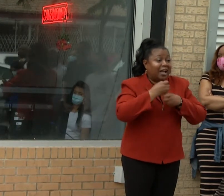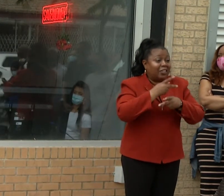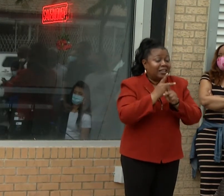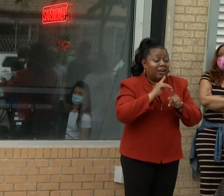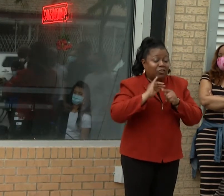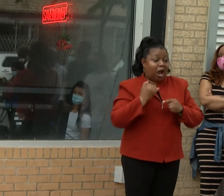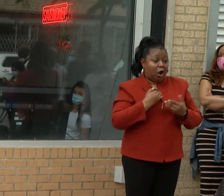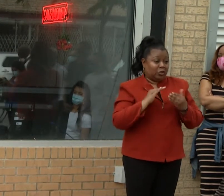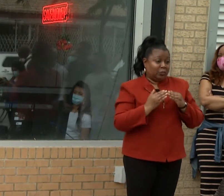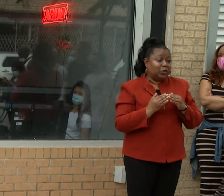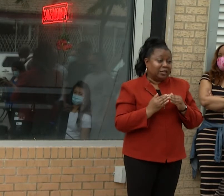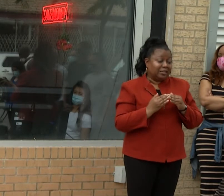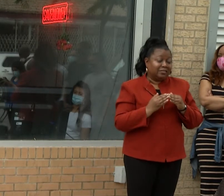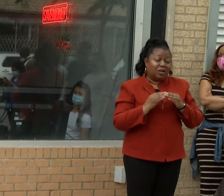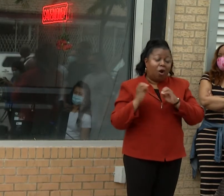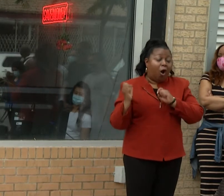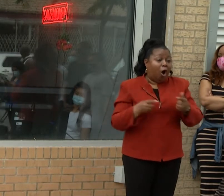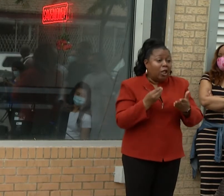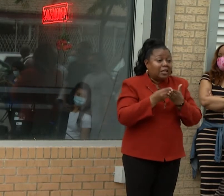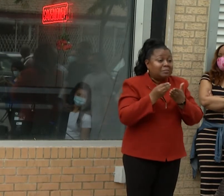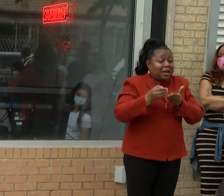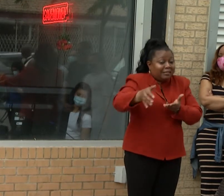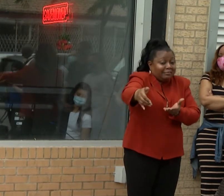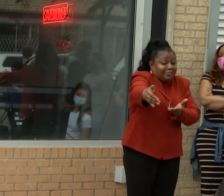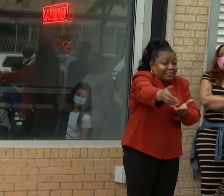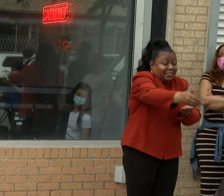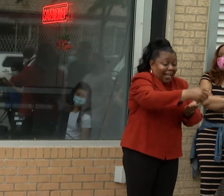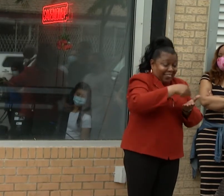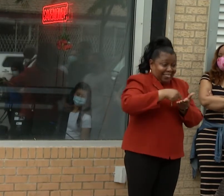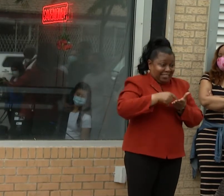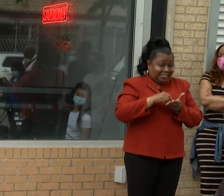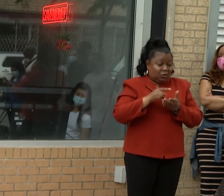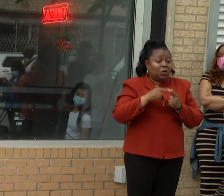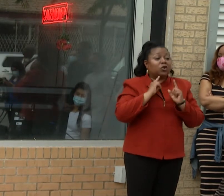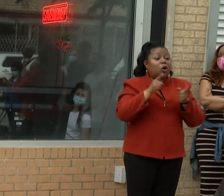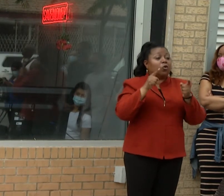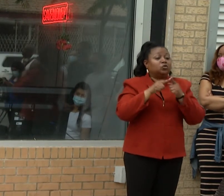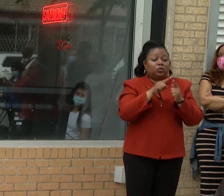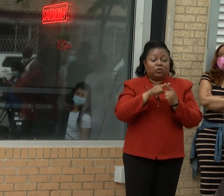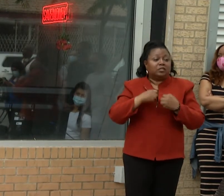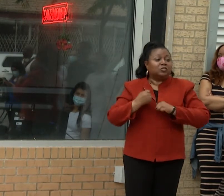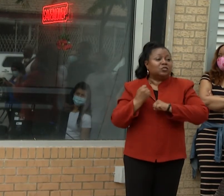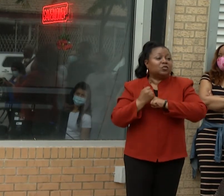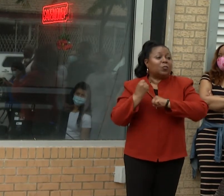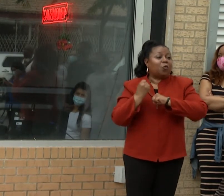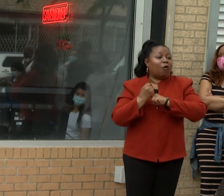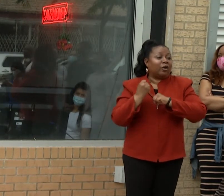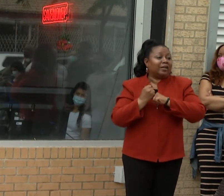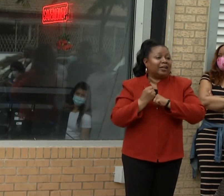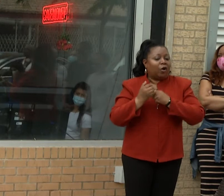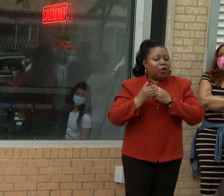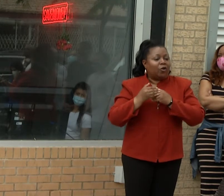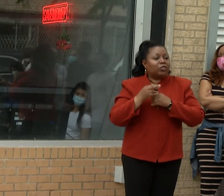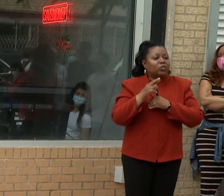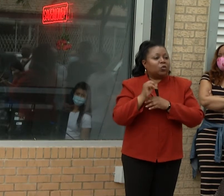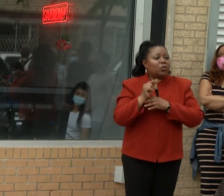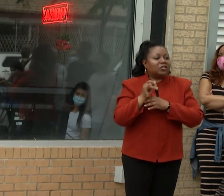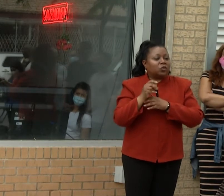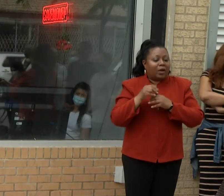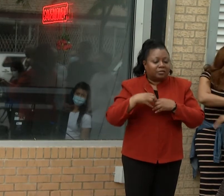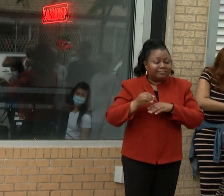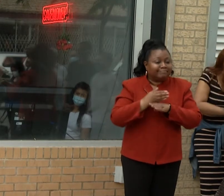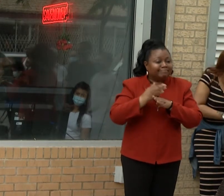our community. All funds raised on this page will go towards supporting the restoration